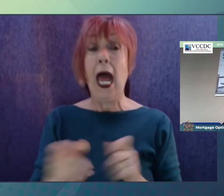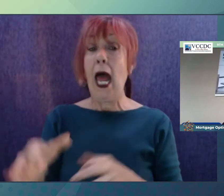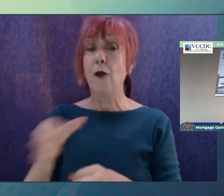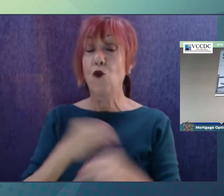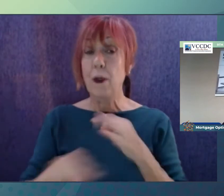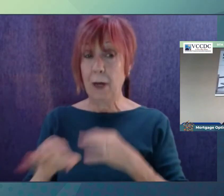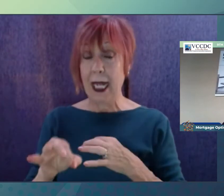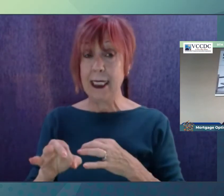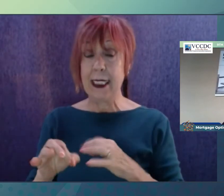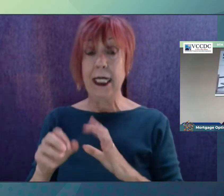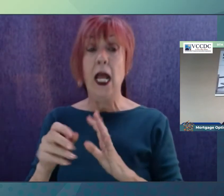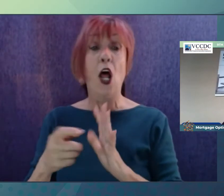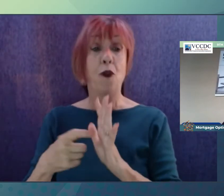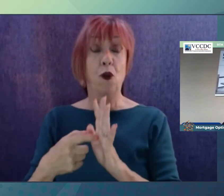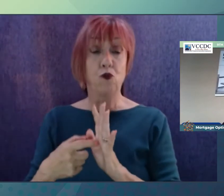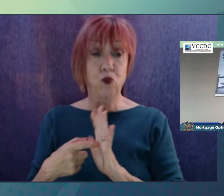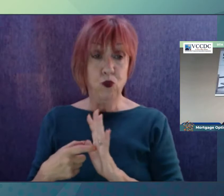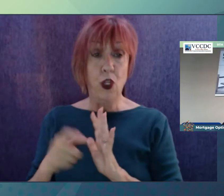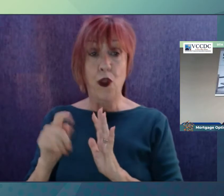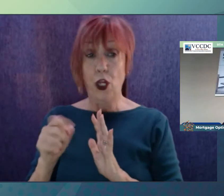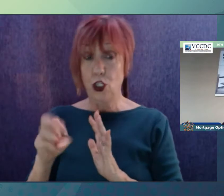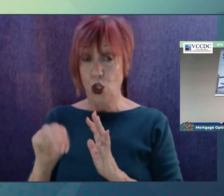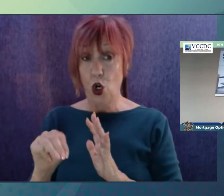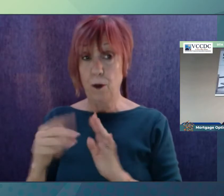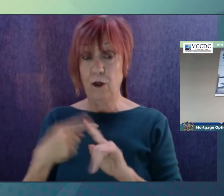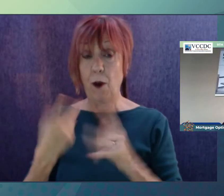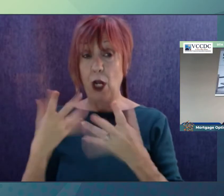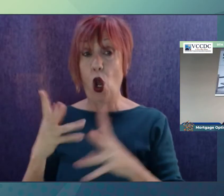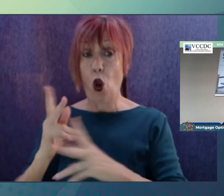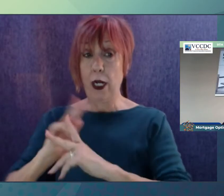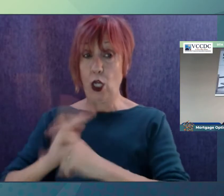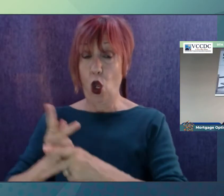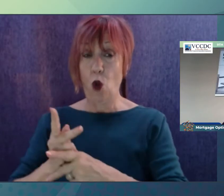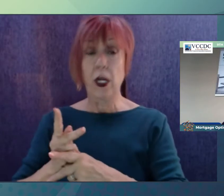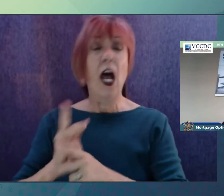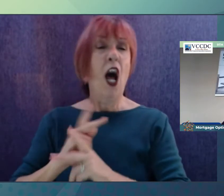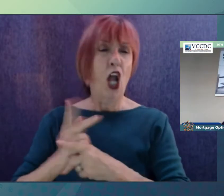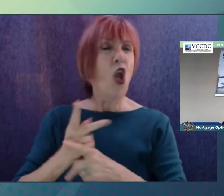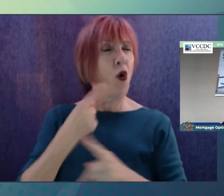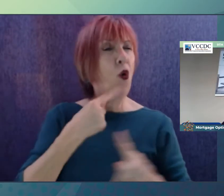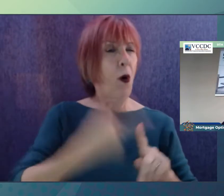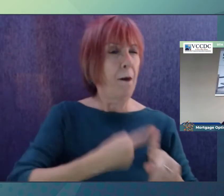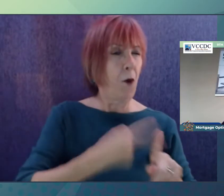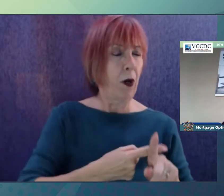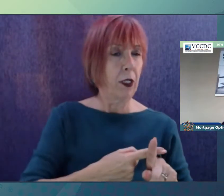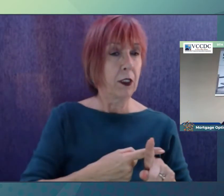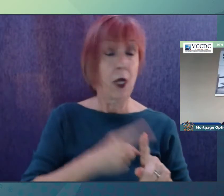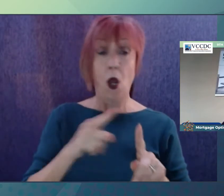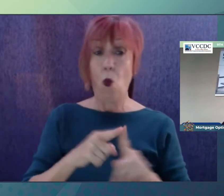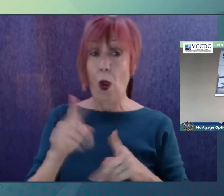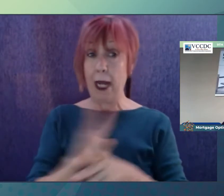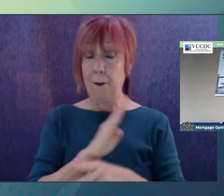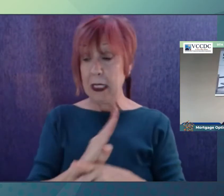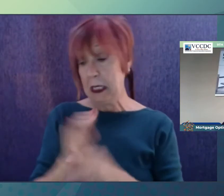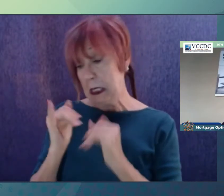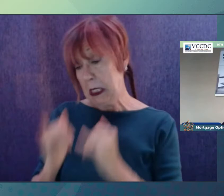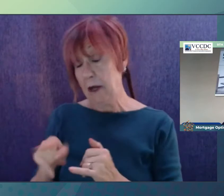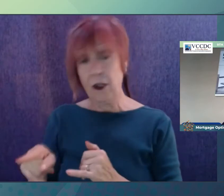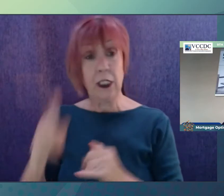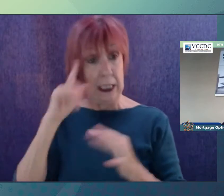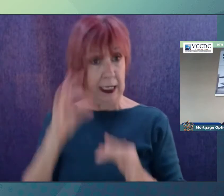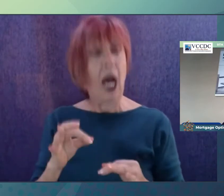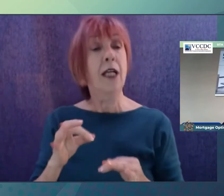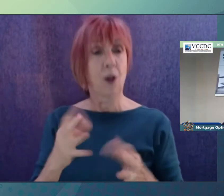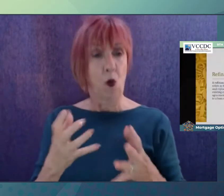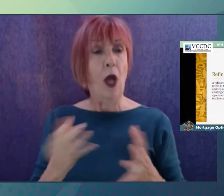of an existing credit agreement, usually as it relates to a loan or a mortgage. When a business or an individual decides to refinance